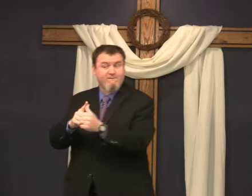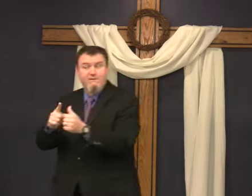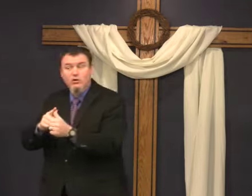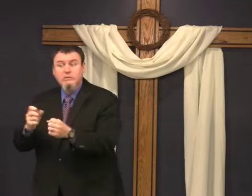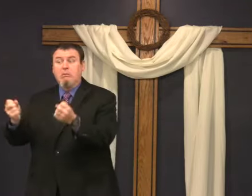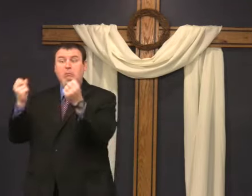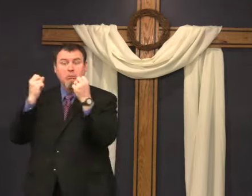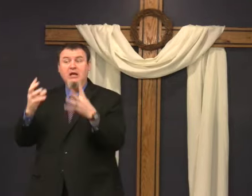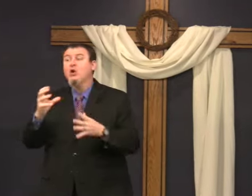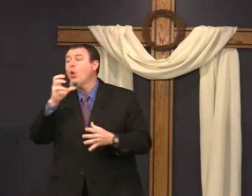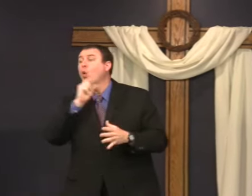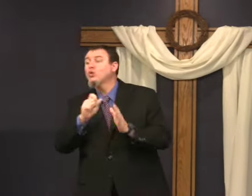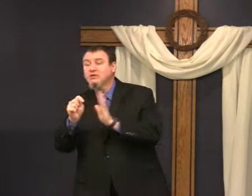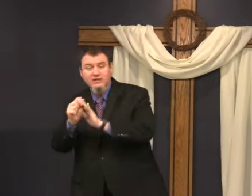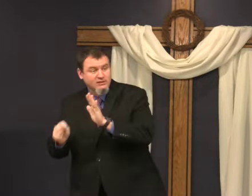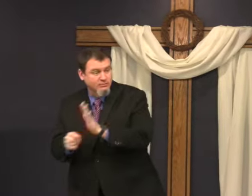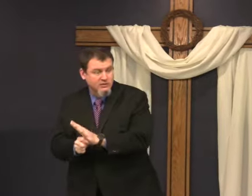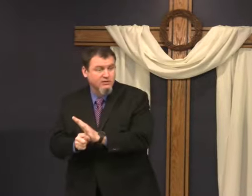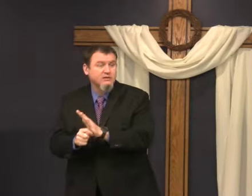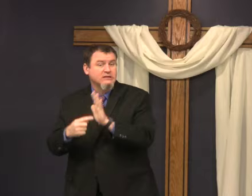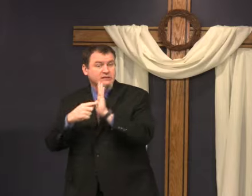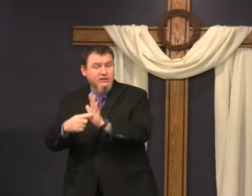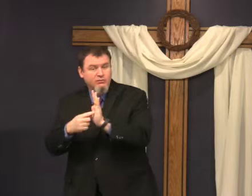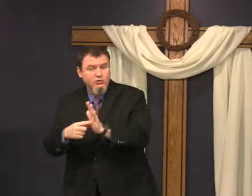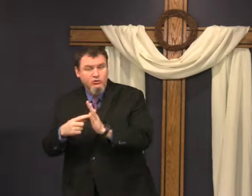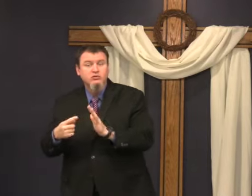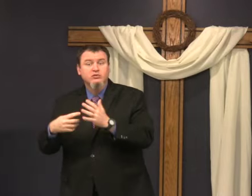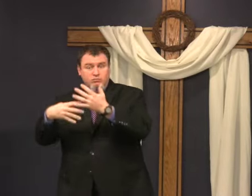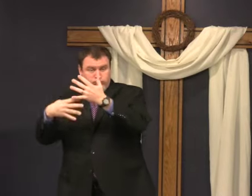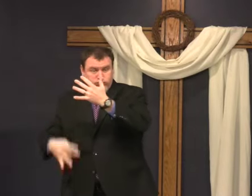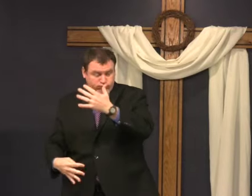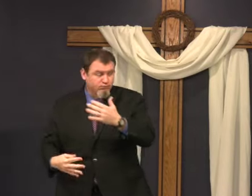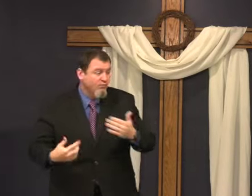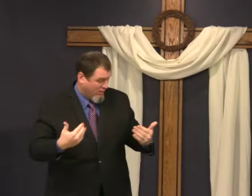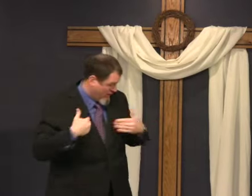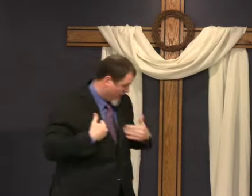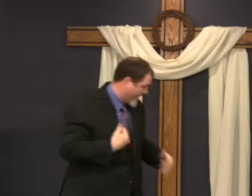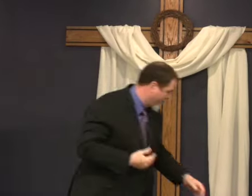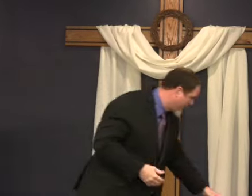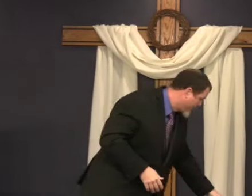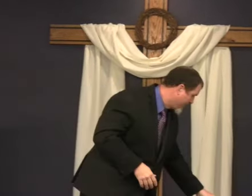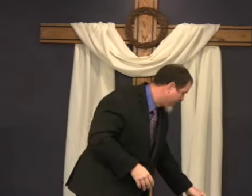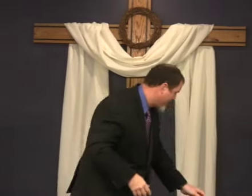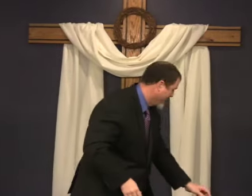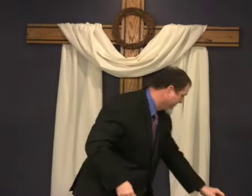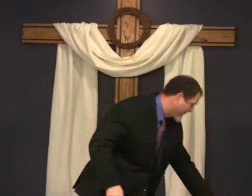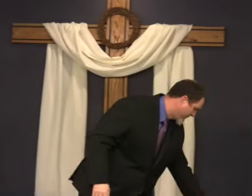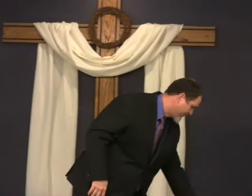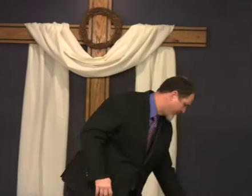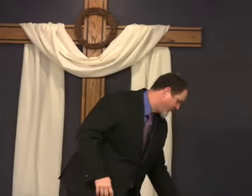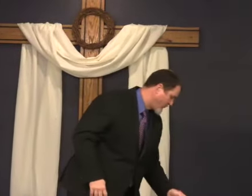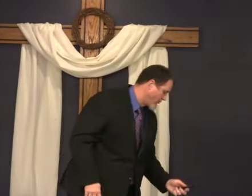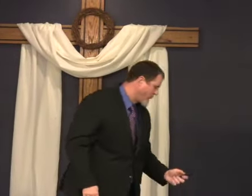So we've had a lot of references from the Old Testament, and we have